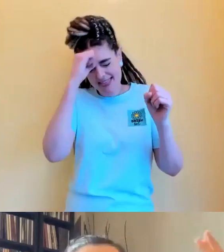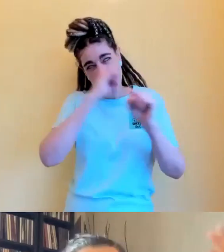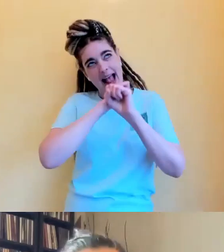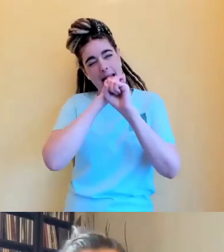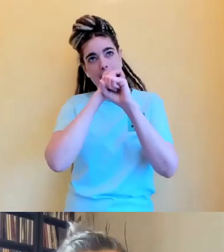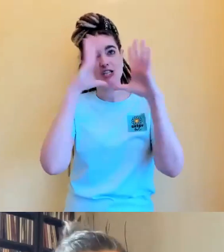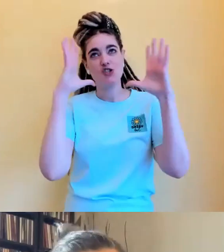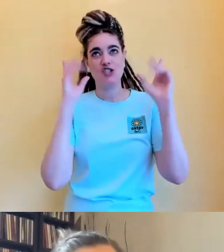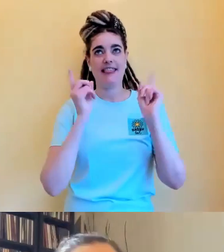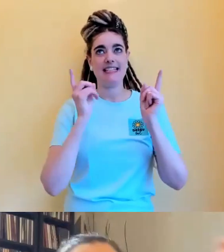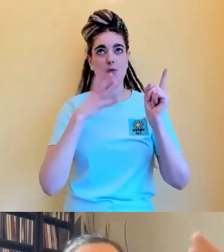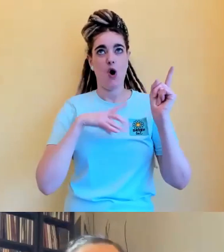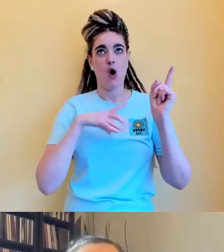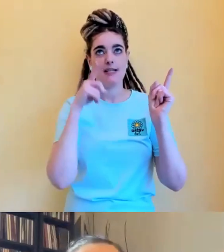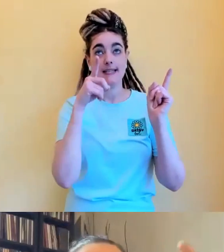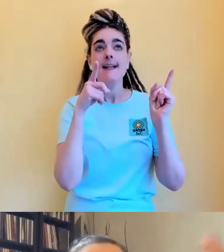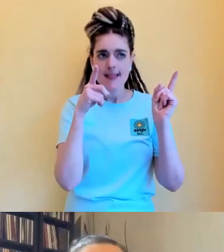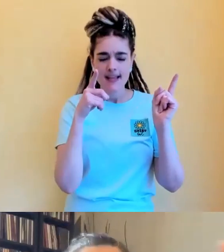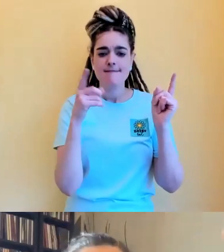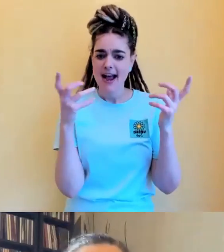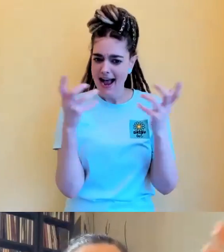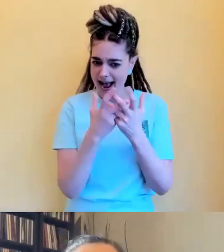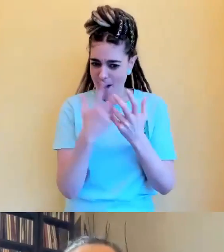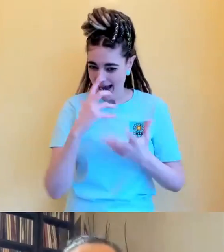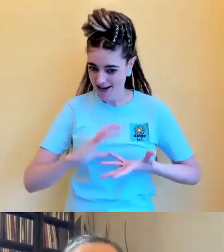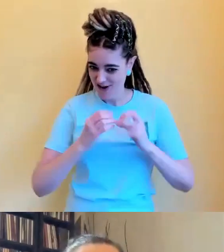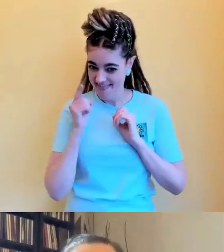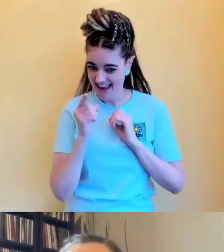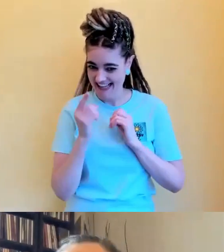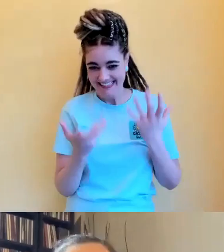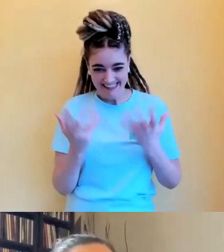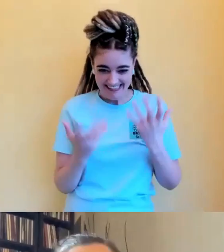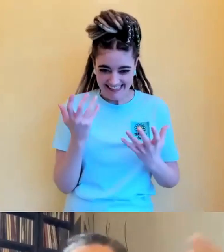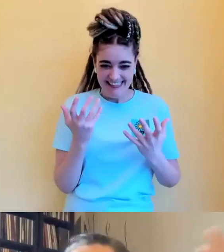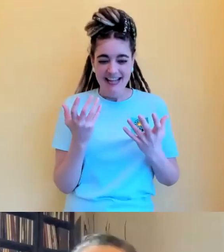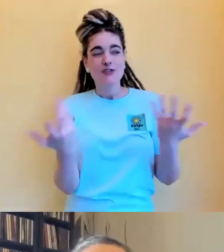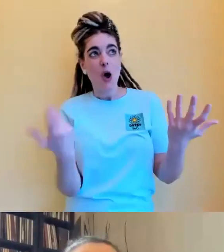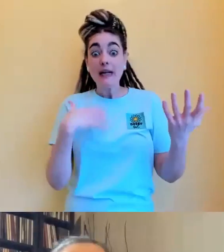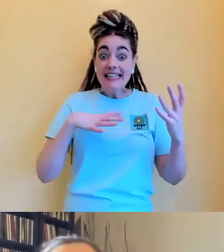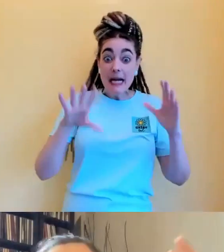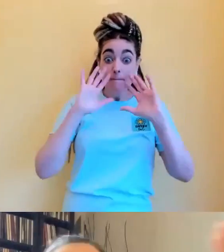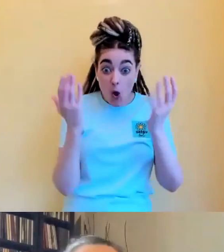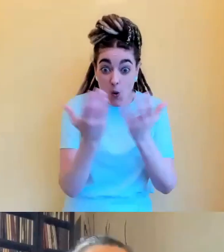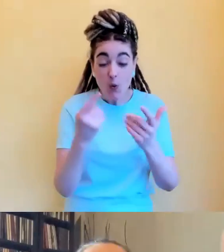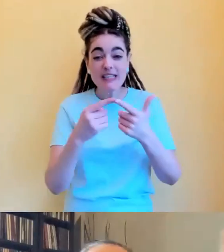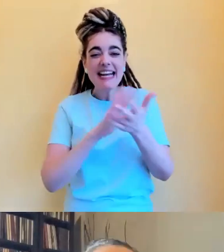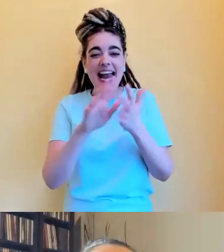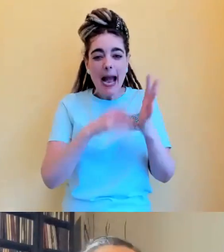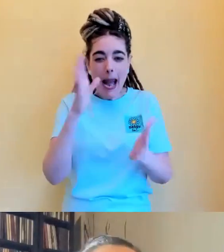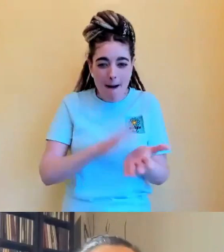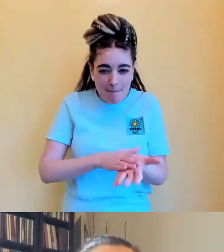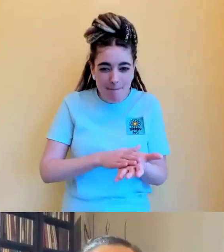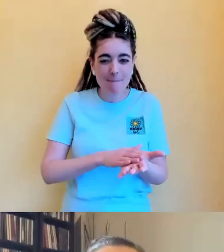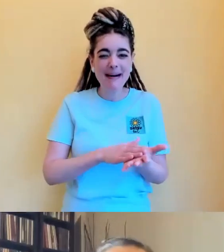I usually sort of think, how can this image be created? And then comes in, well, we need balloons and we need helium, obviously, for instance,